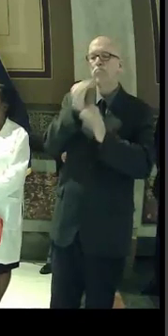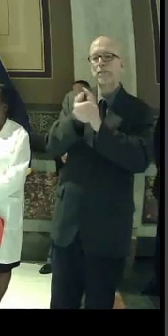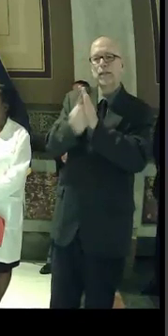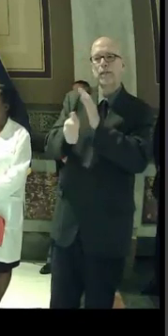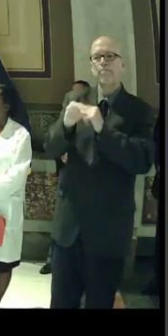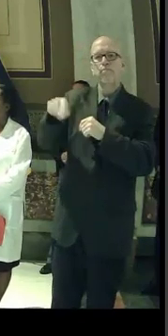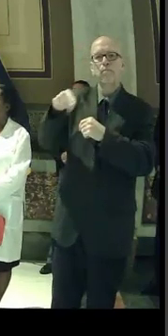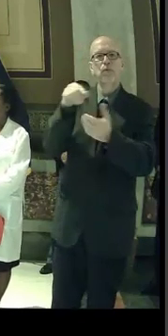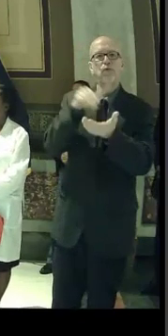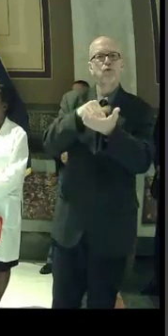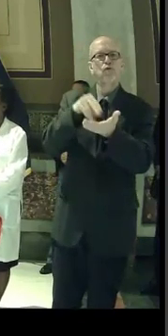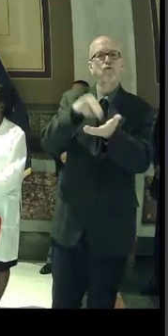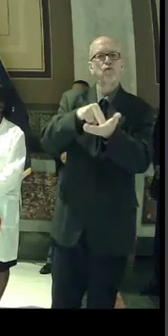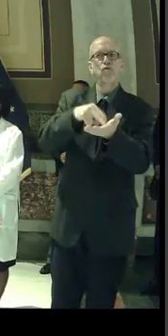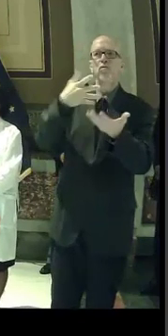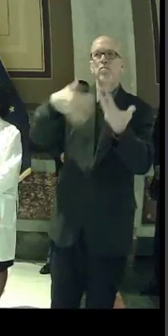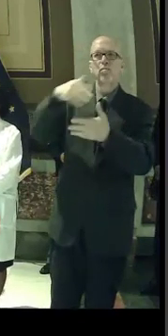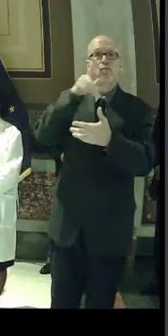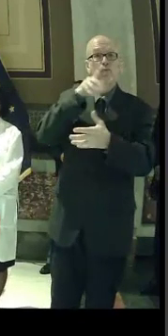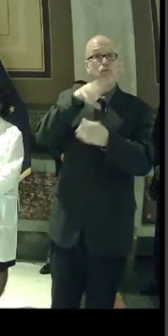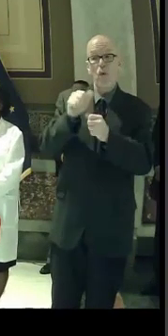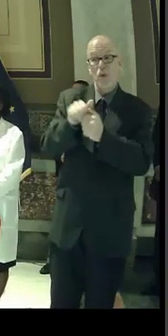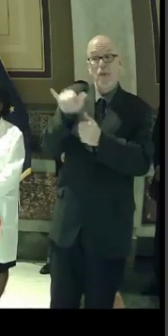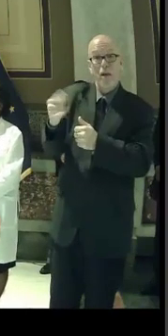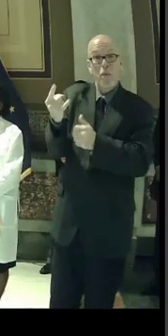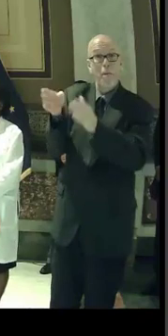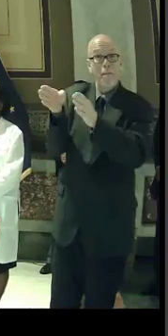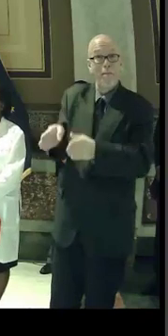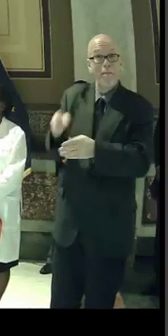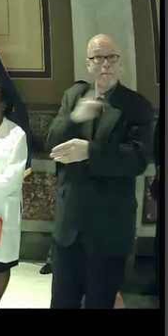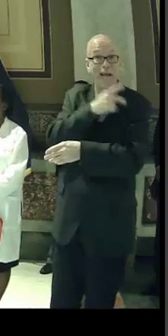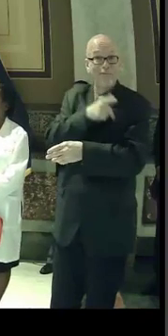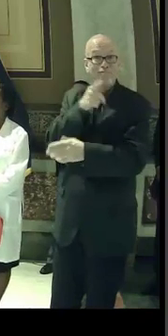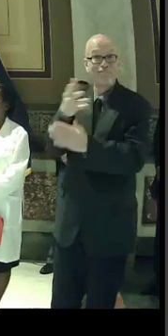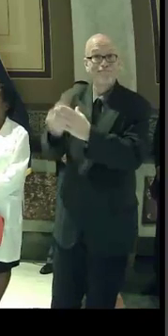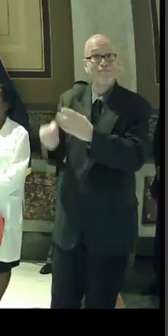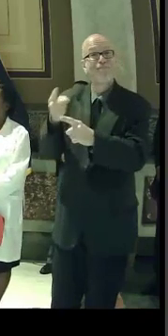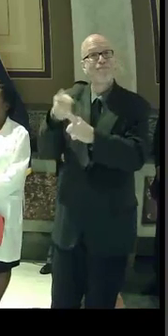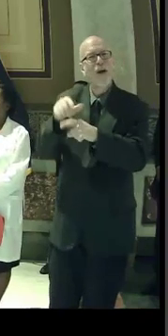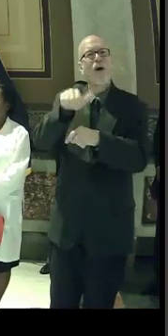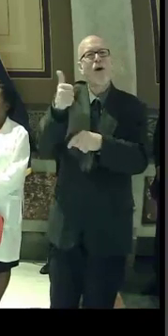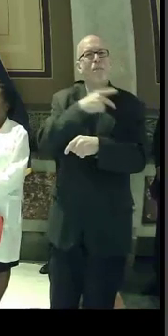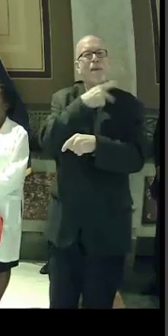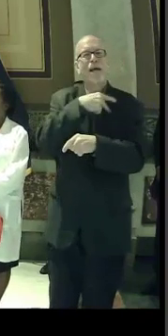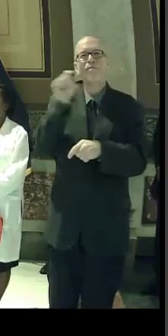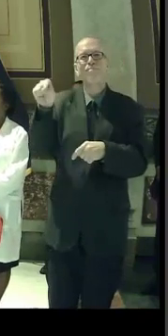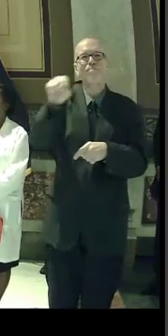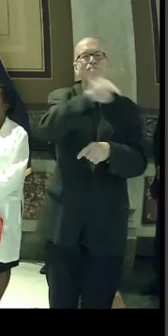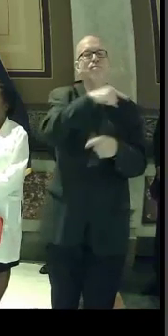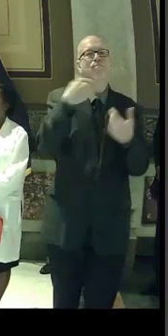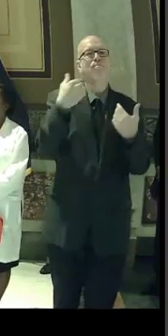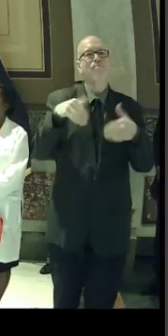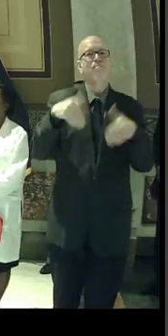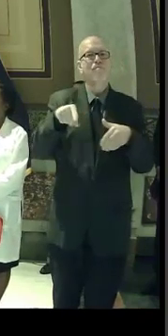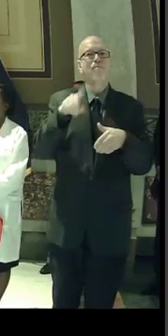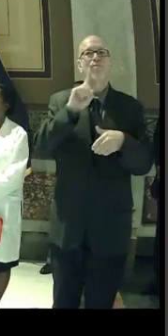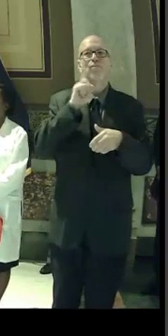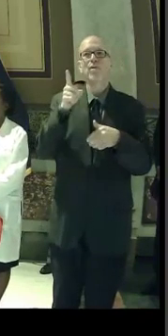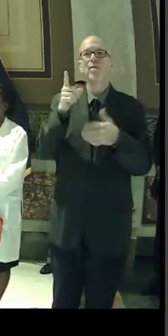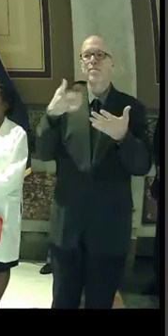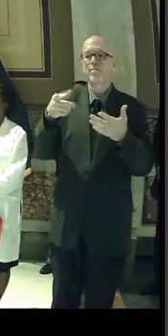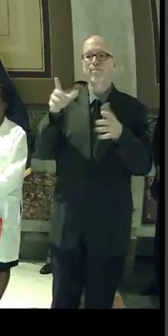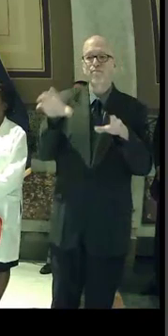healthcare providers not only engaged with this patient's care, but with other patients' care across the state are producing every